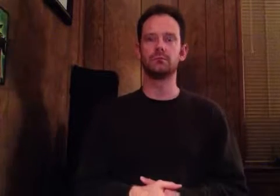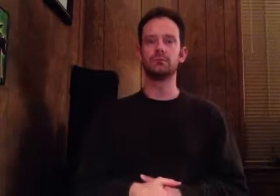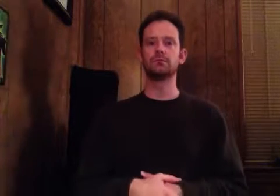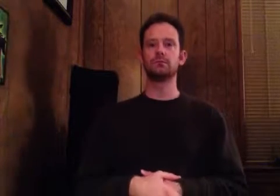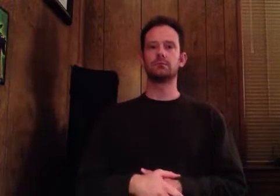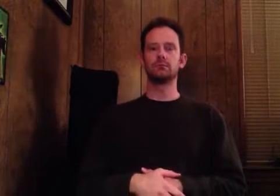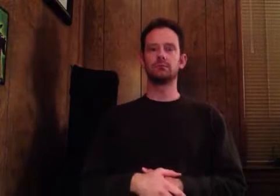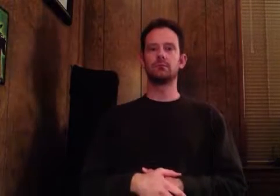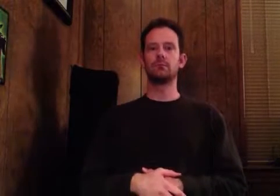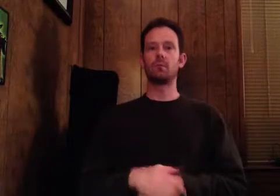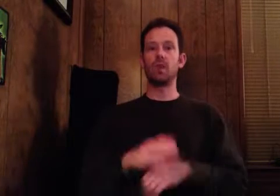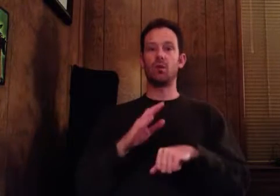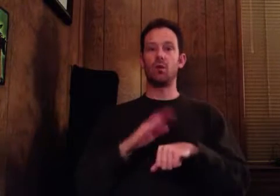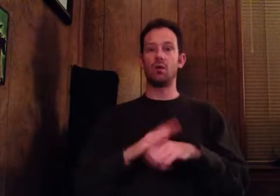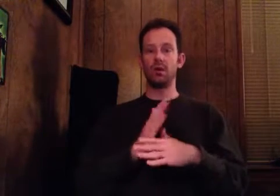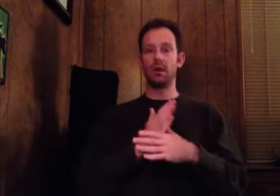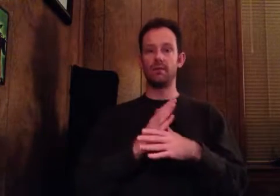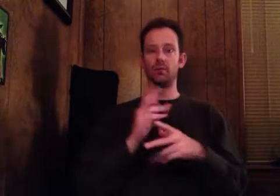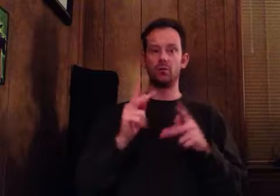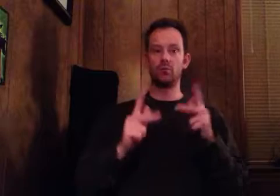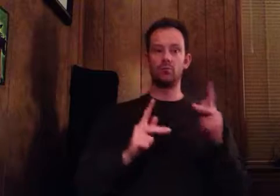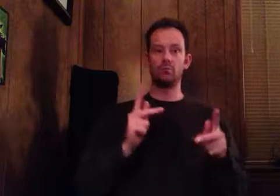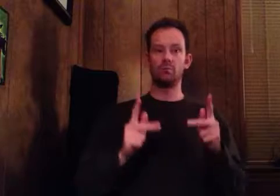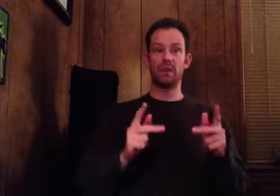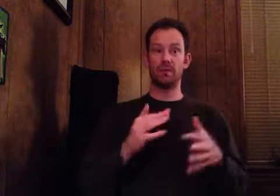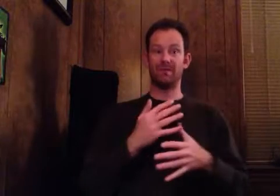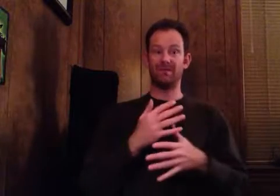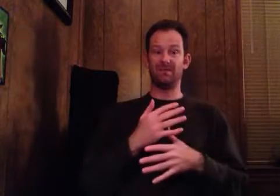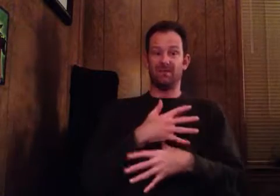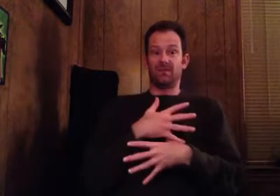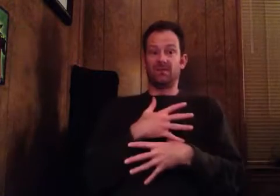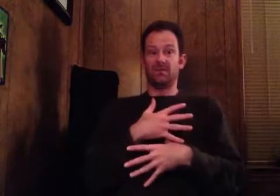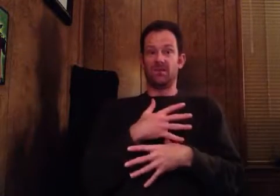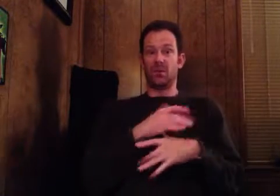On the average, people fear spiders more than they do death.